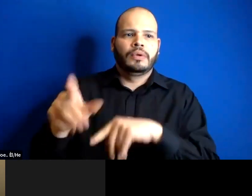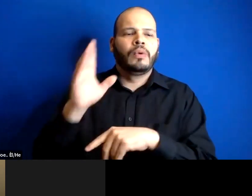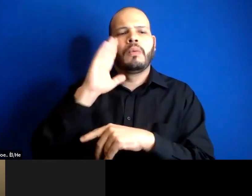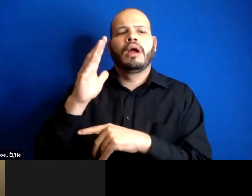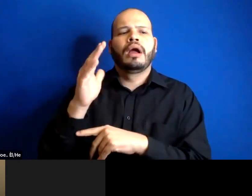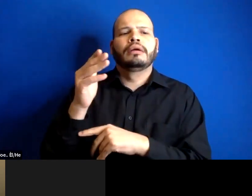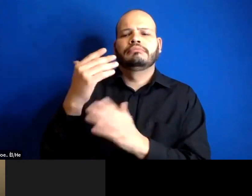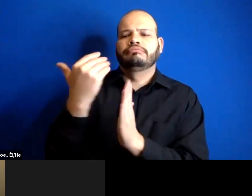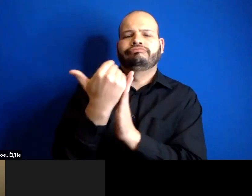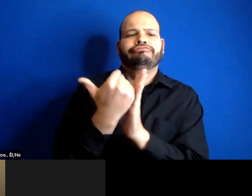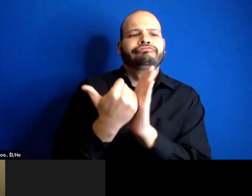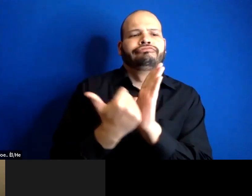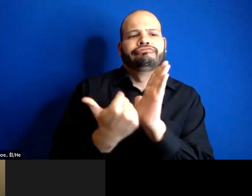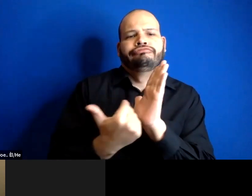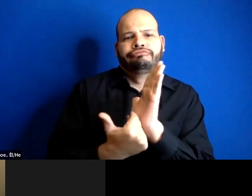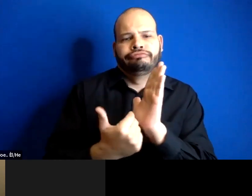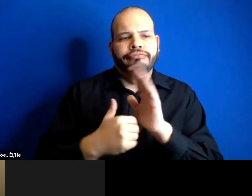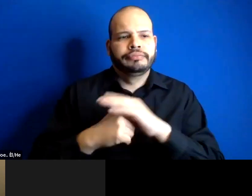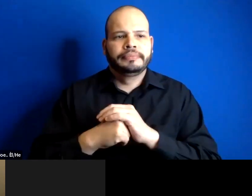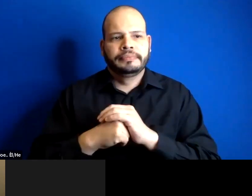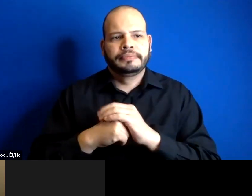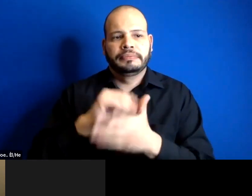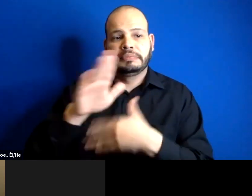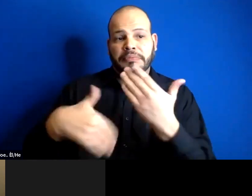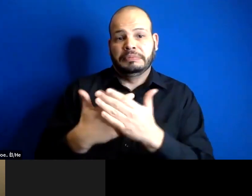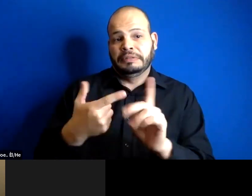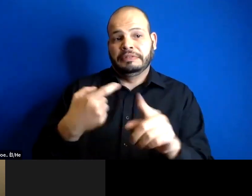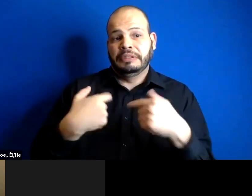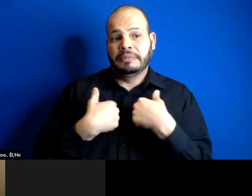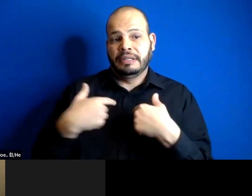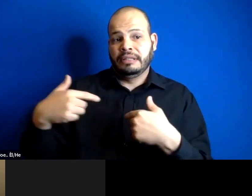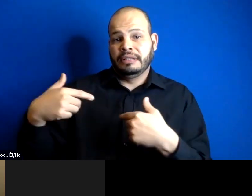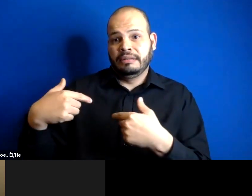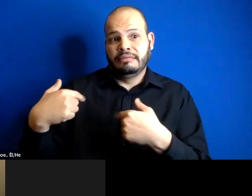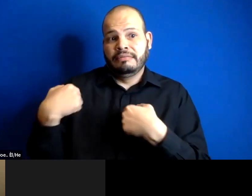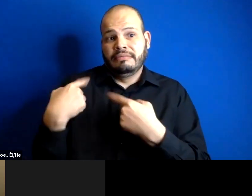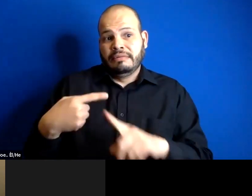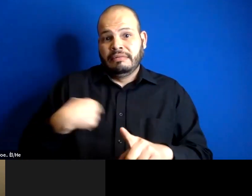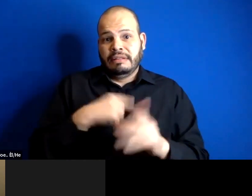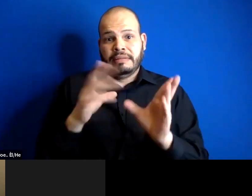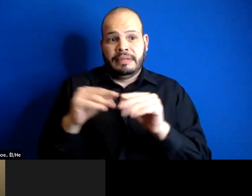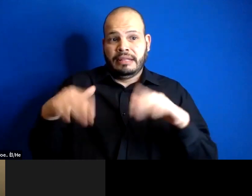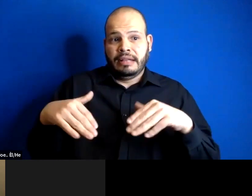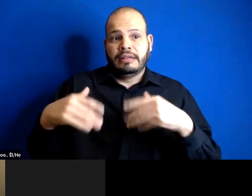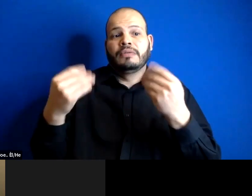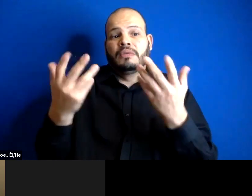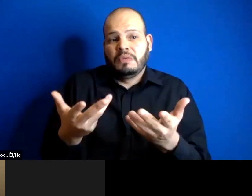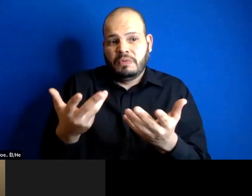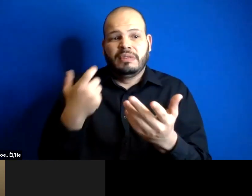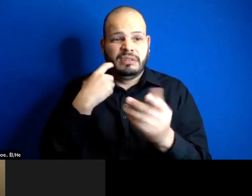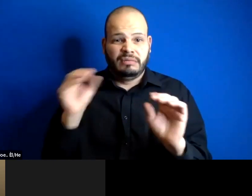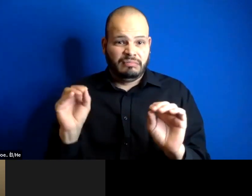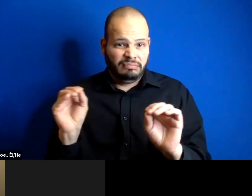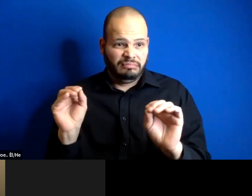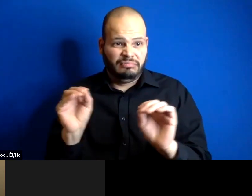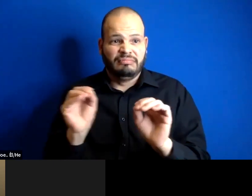I had. We haven't had a meeting recently, and we're kind of waiting